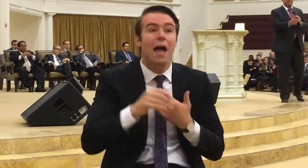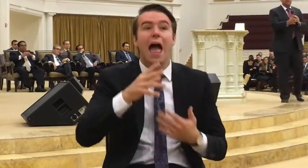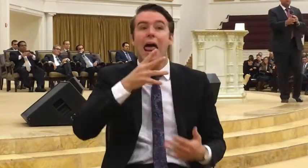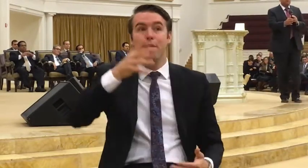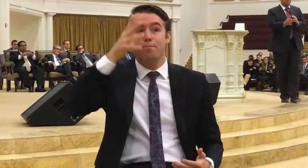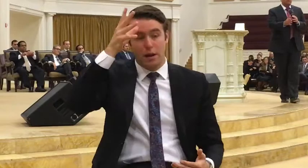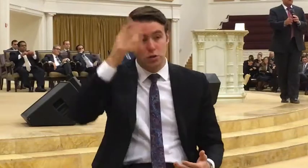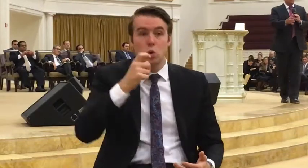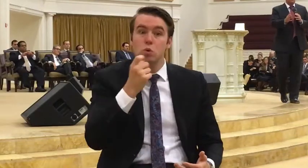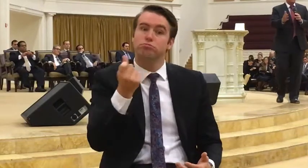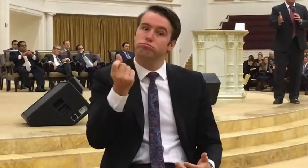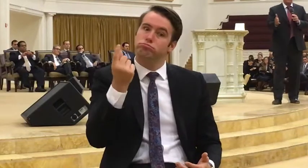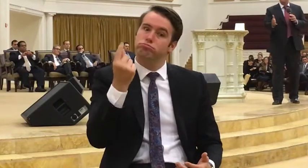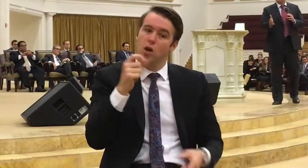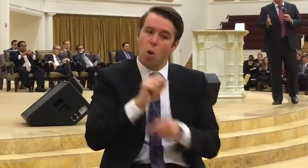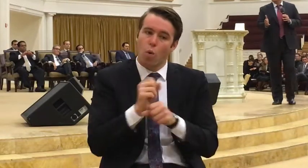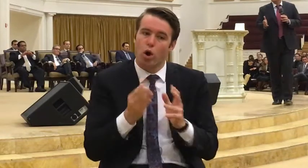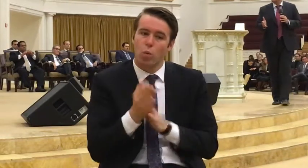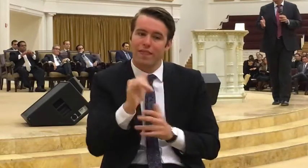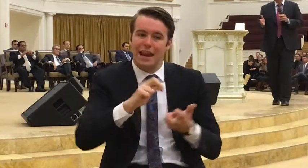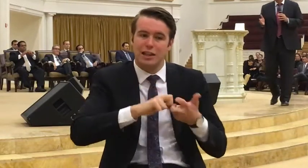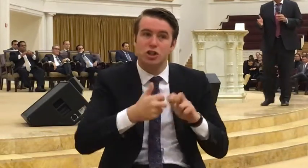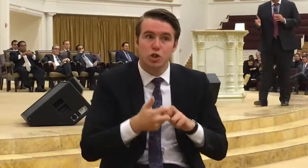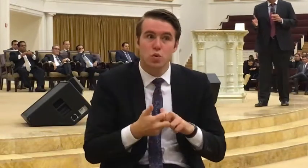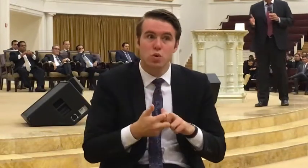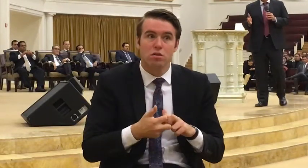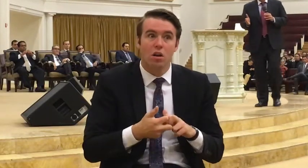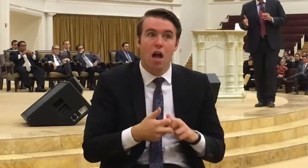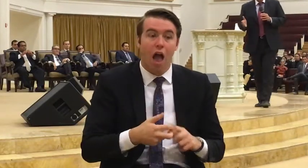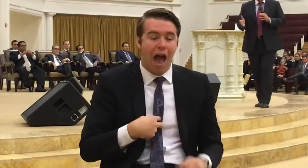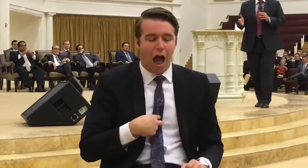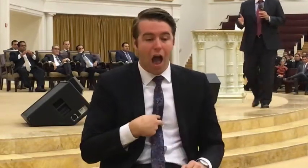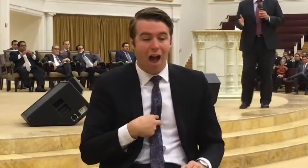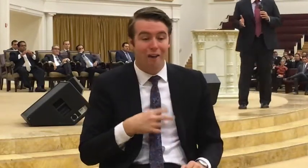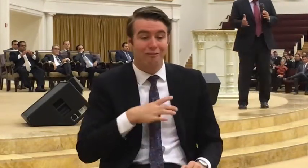sense working through the issue.